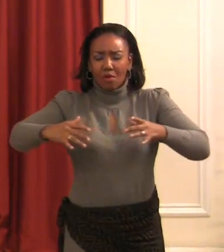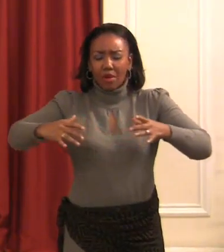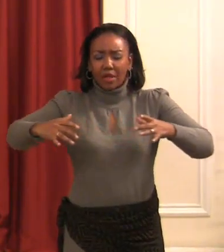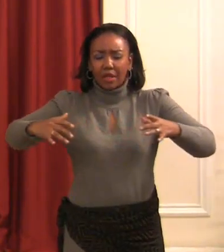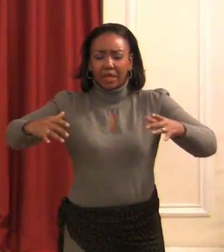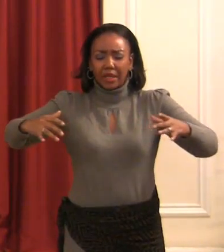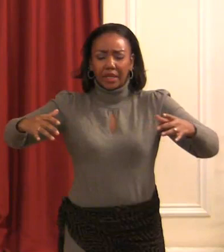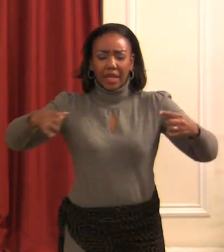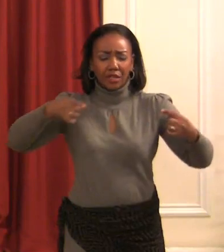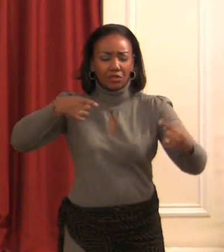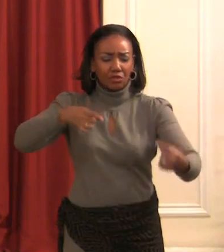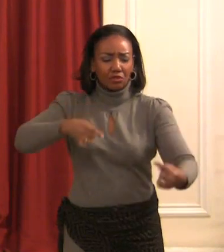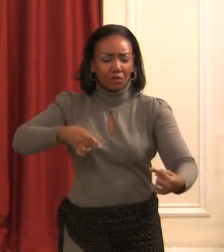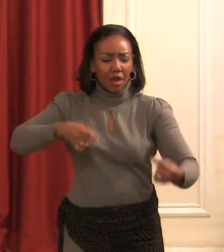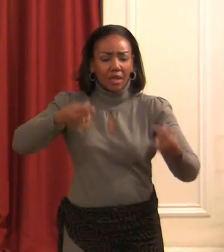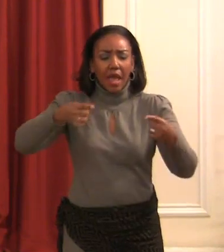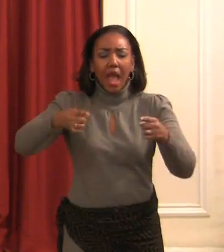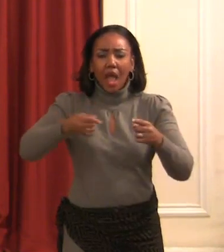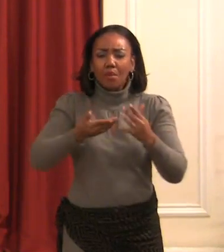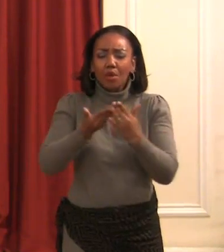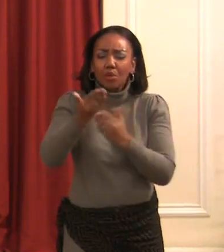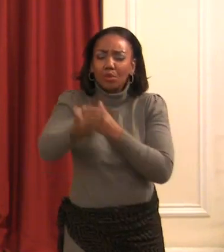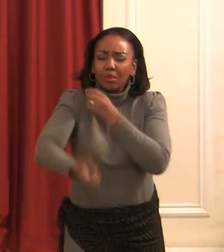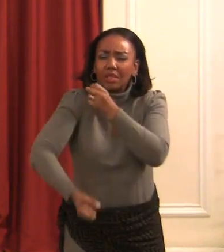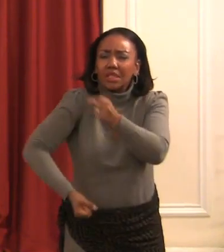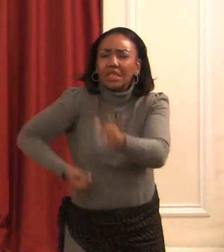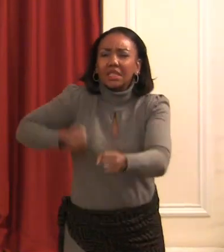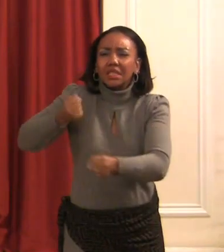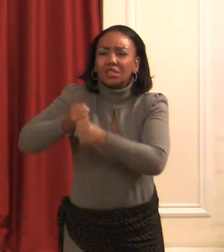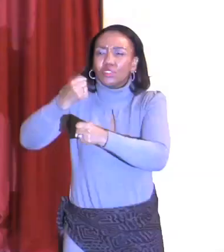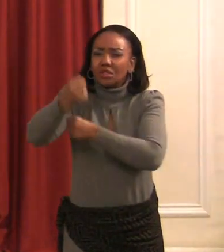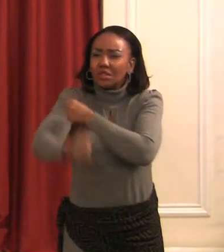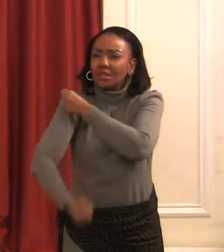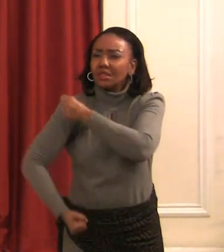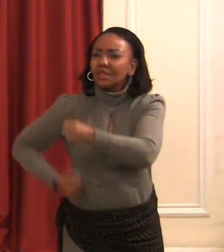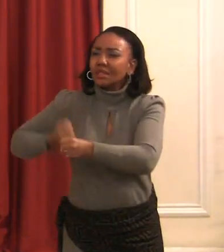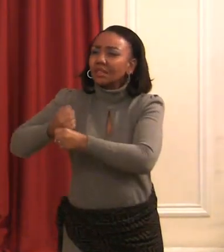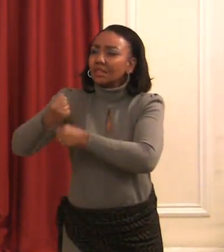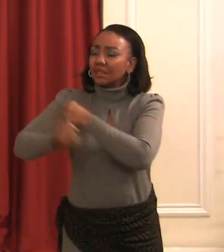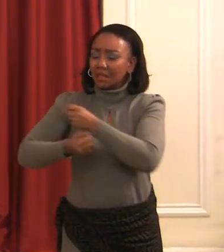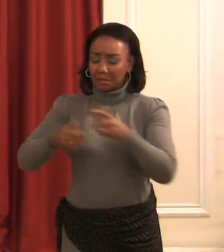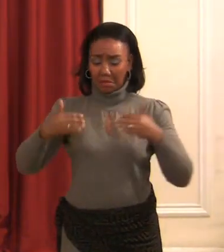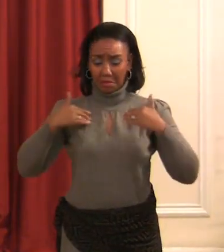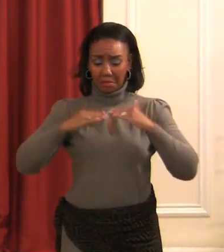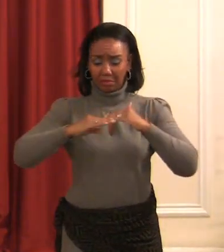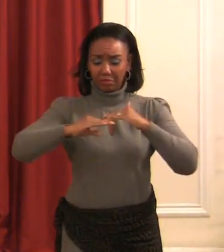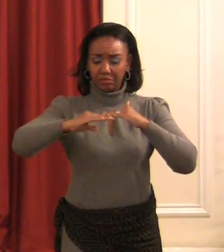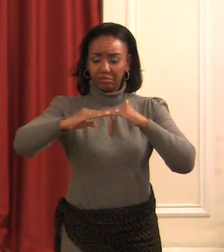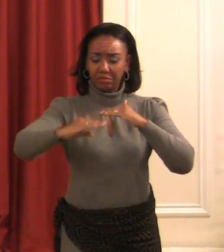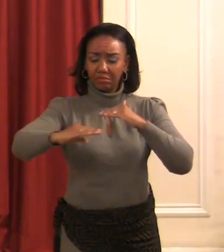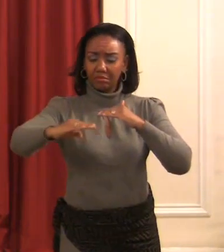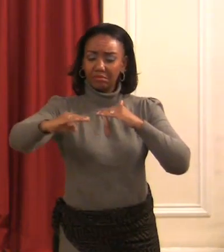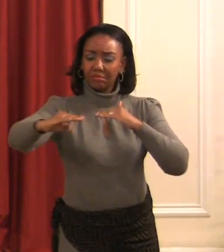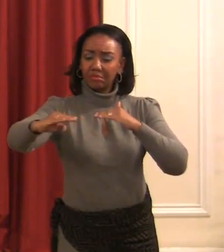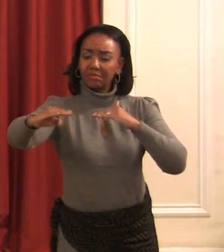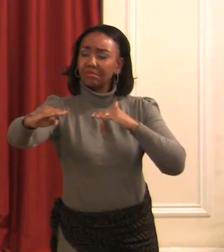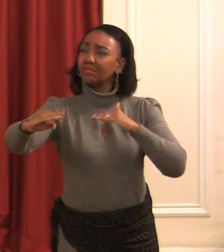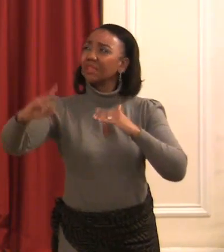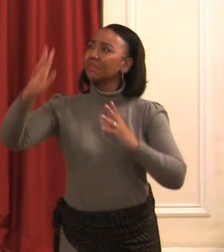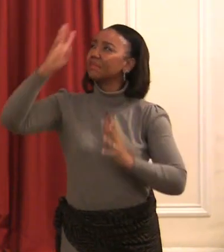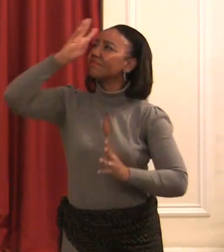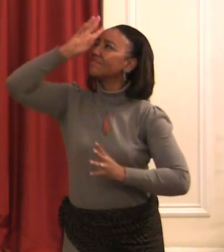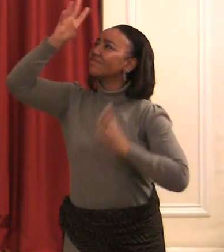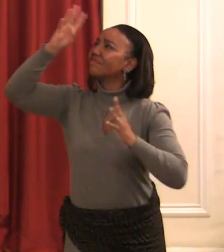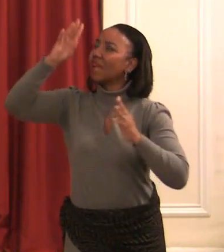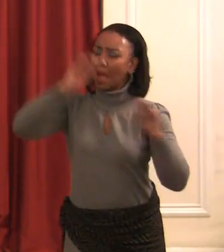and expanding which took place over thousands of years. I have been figments of imaginations, shadows